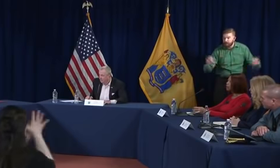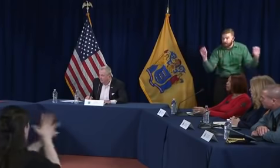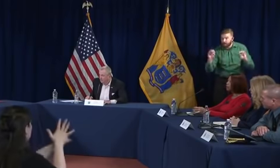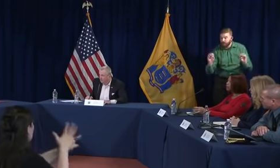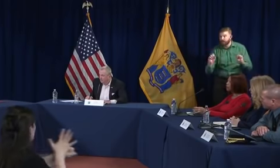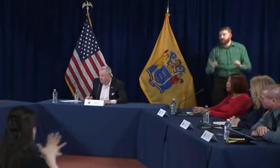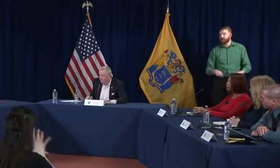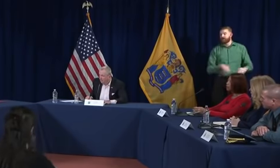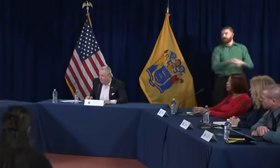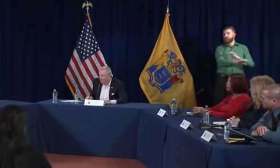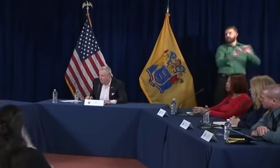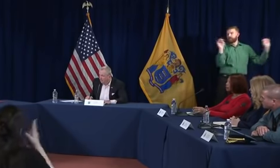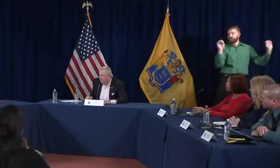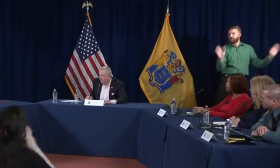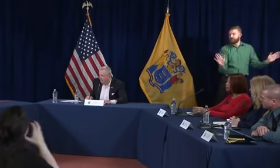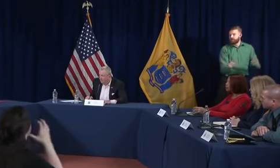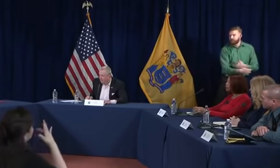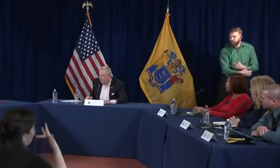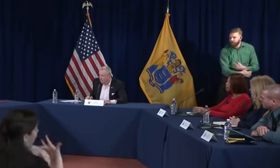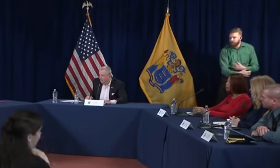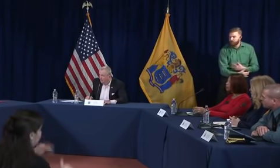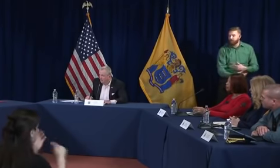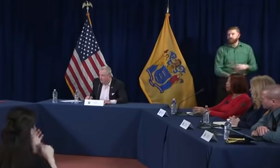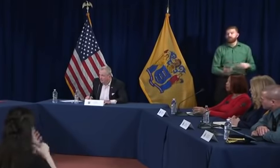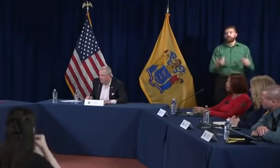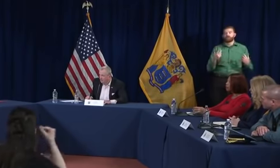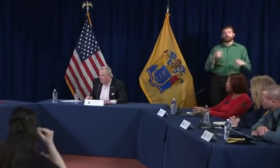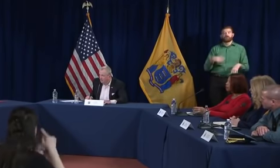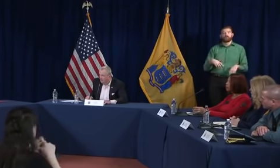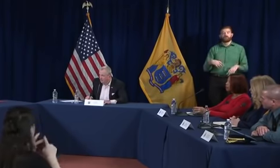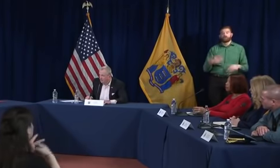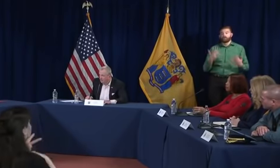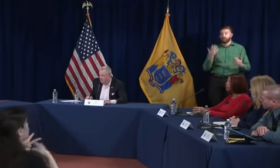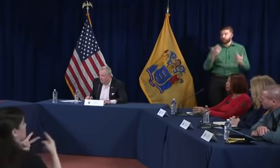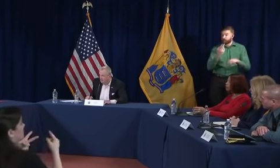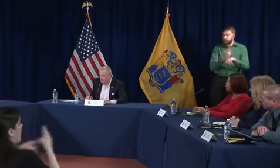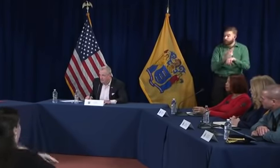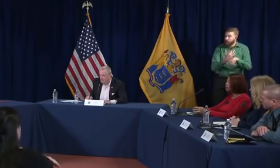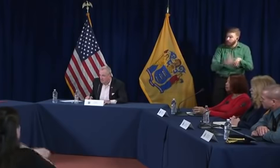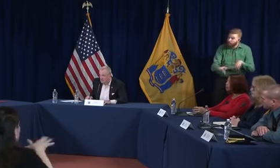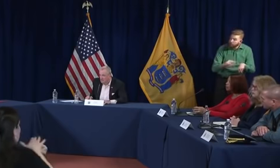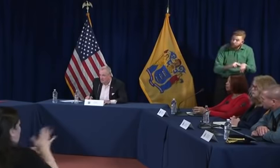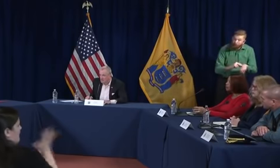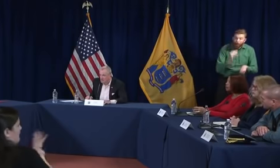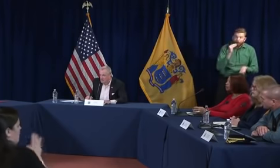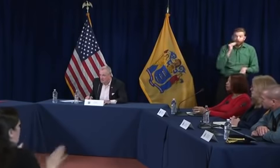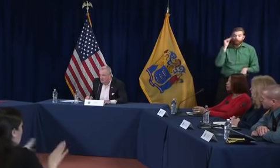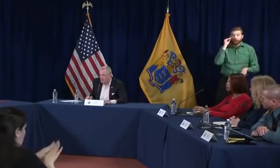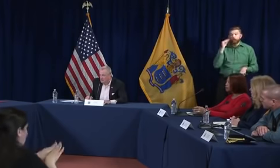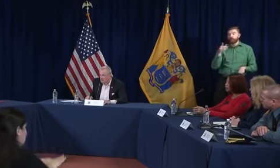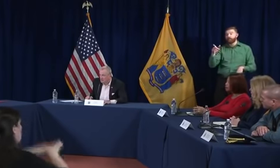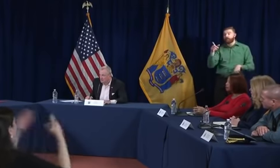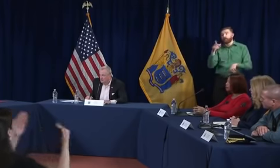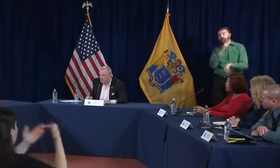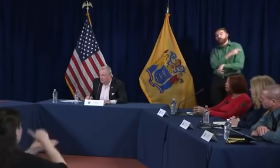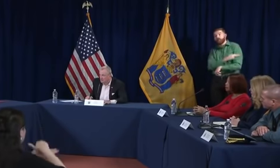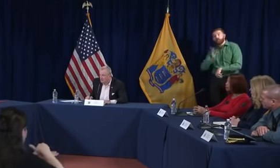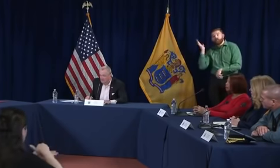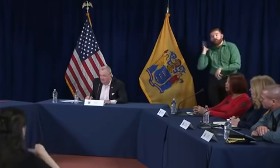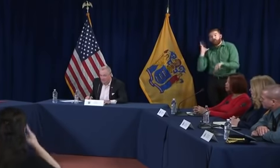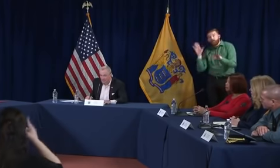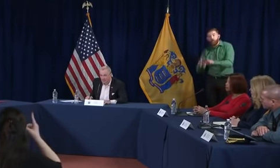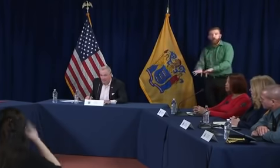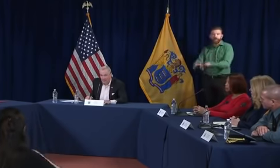hospital, using an empty nursing home that has the facilities that we need to adequately take care of that